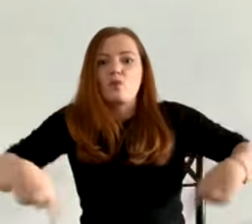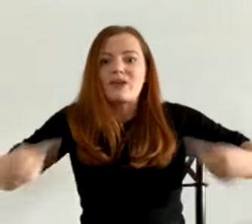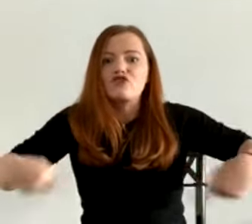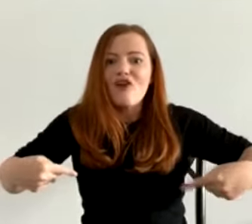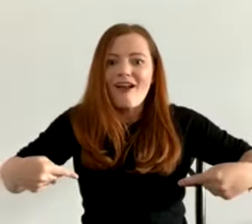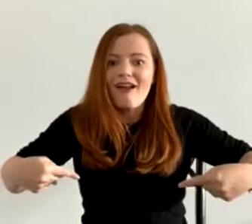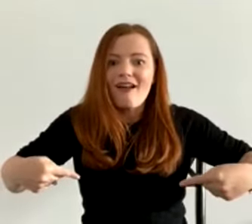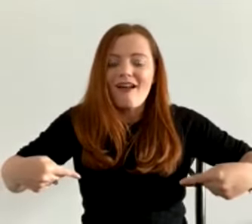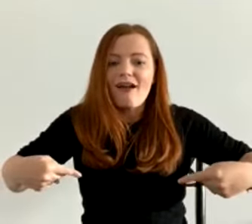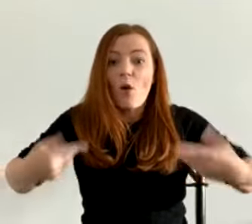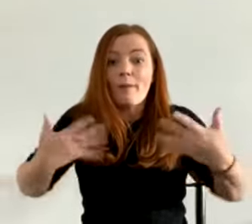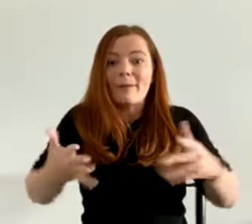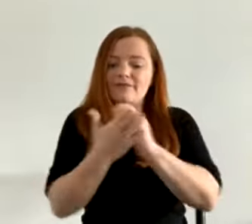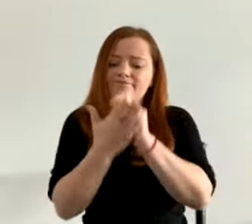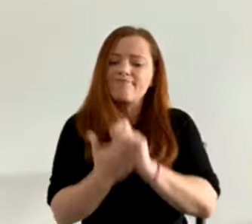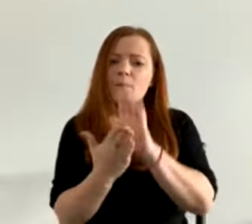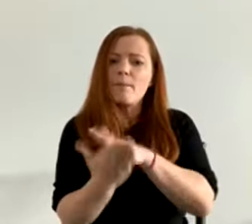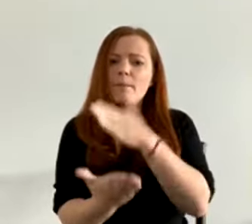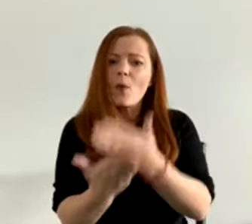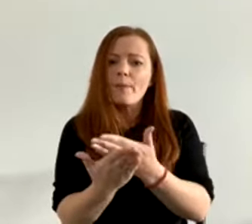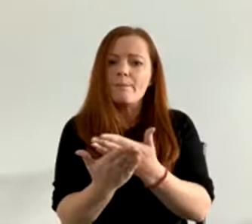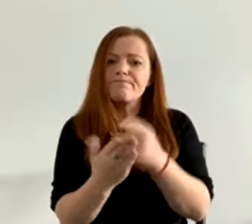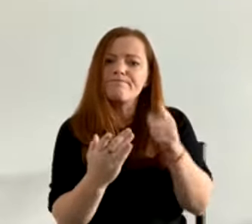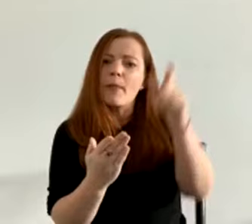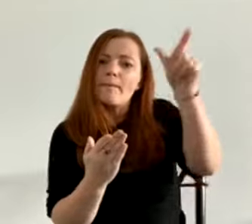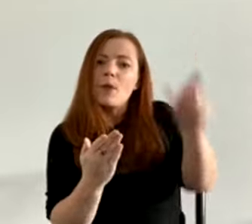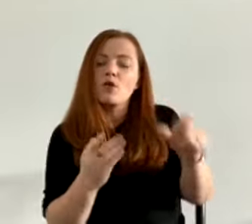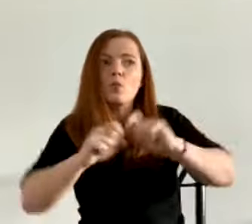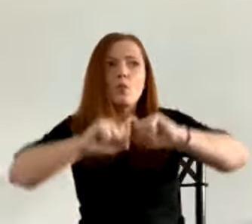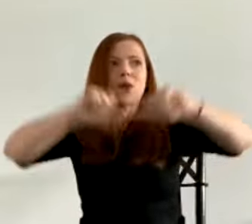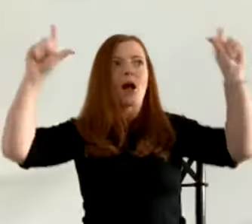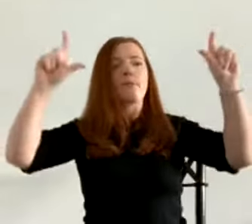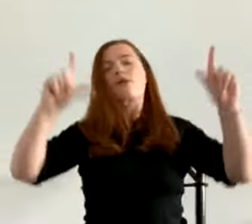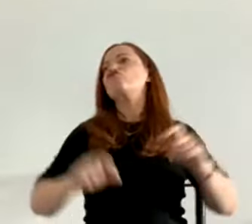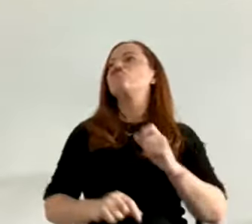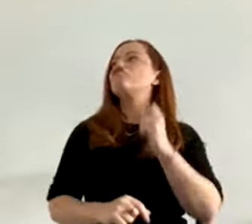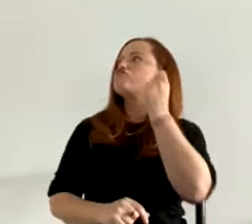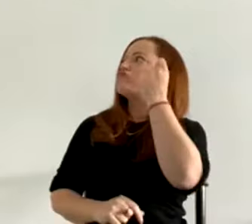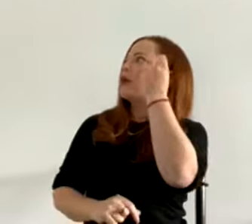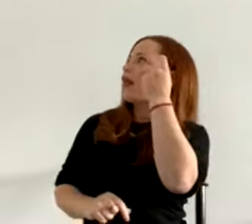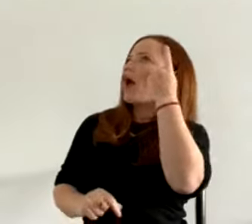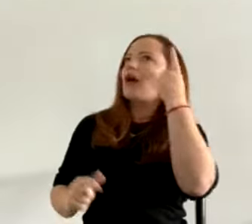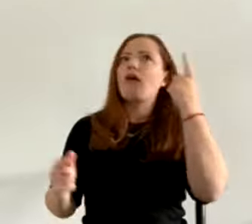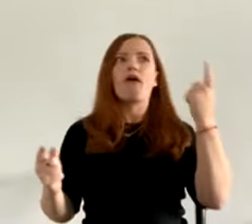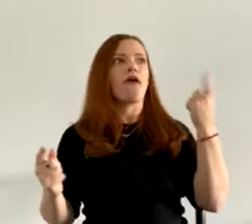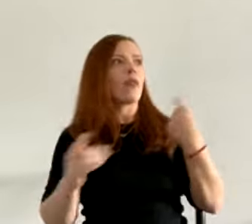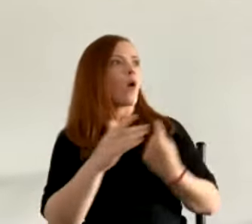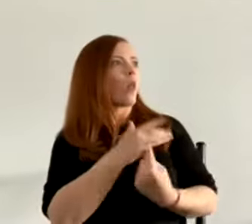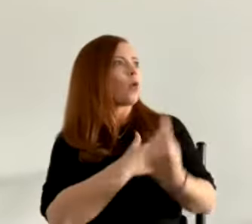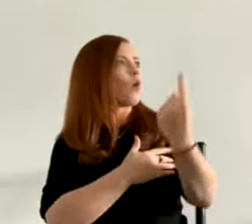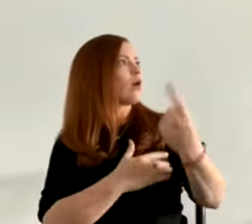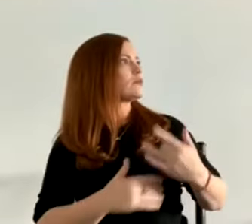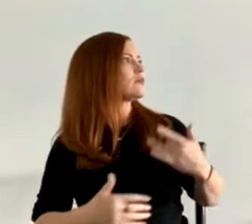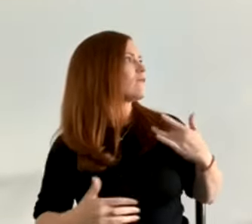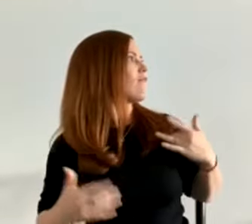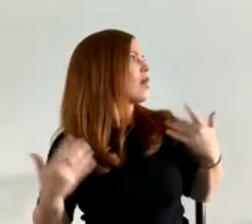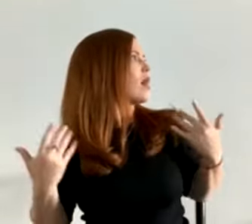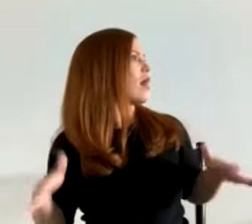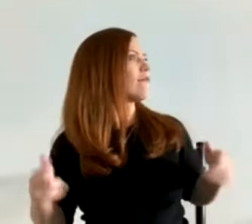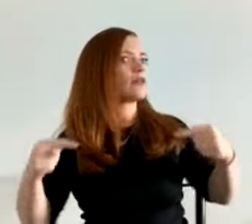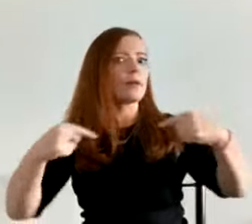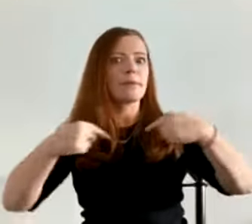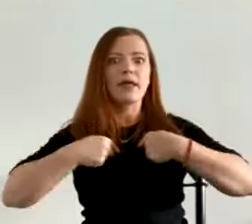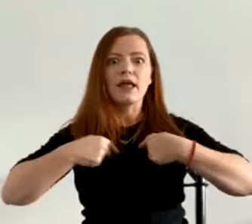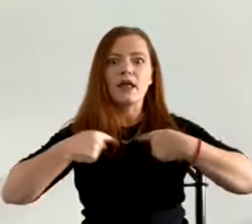day and realizes that he's the only survivor left, or so he believes. And